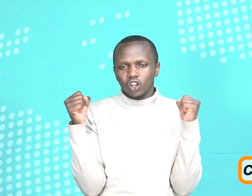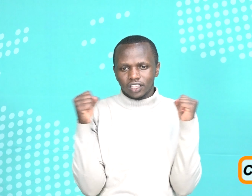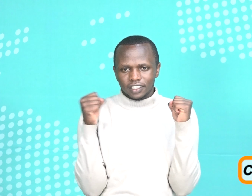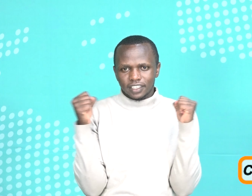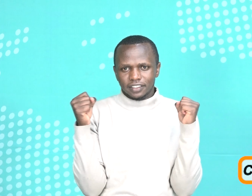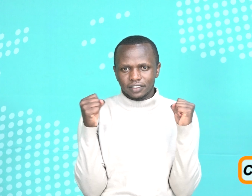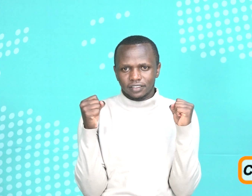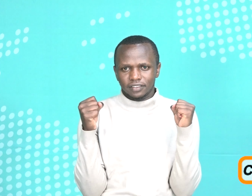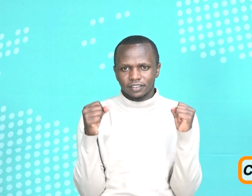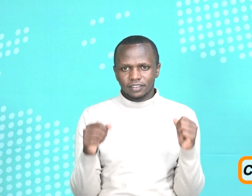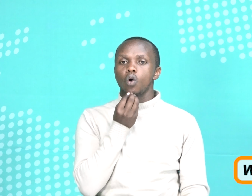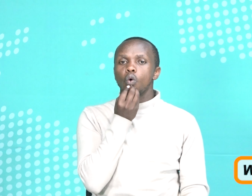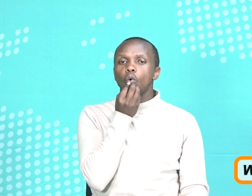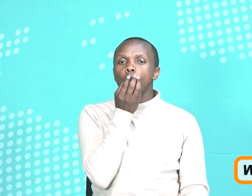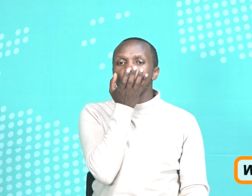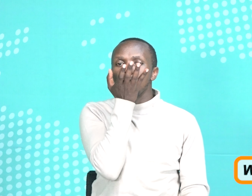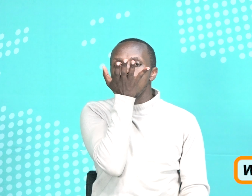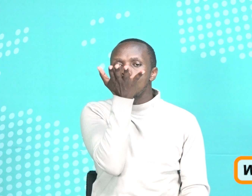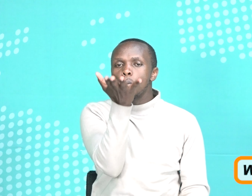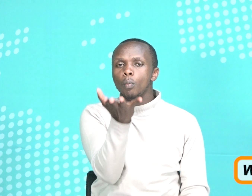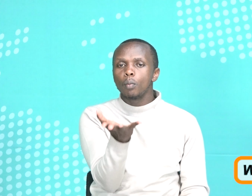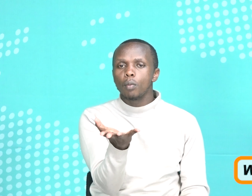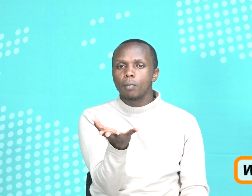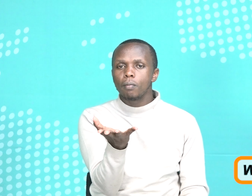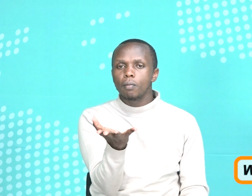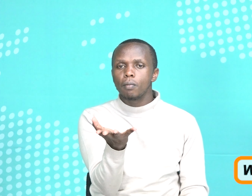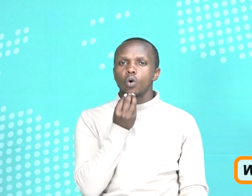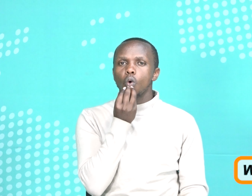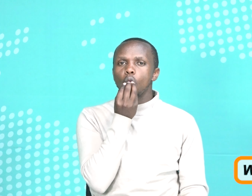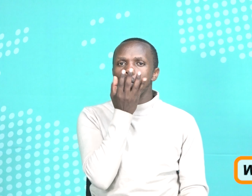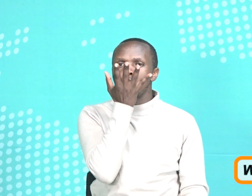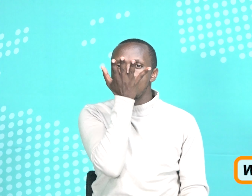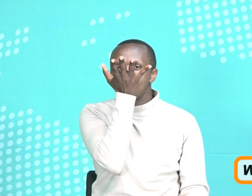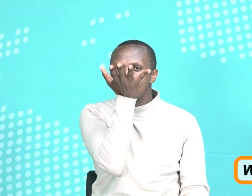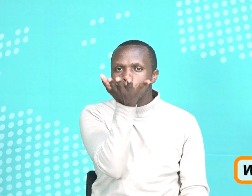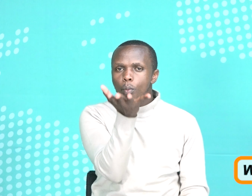cold, warm, warm,